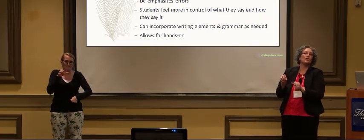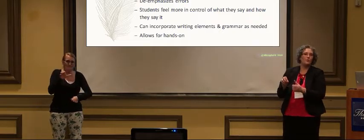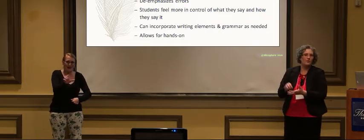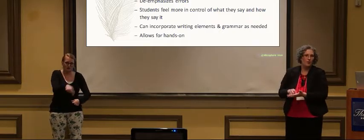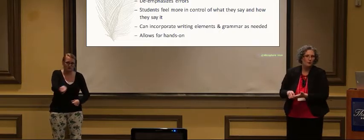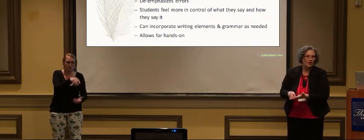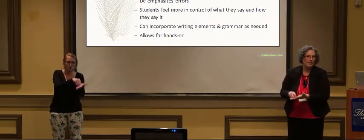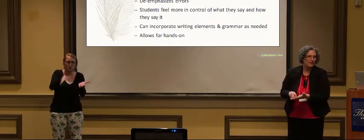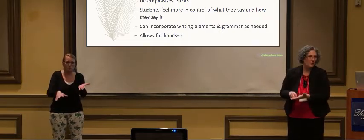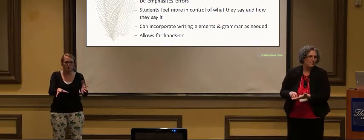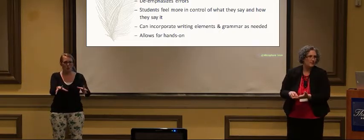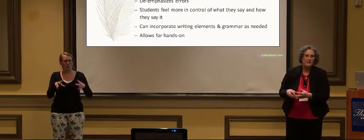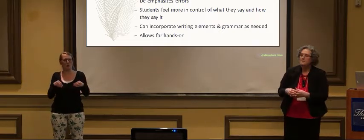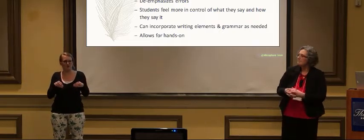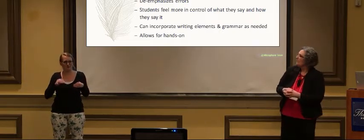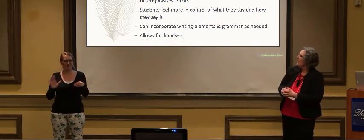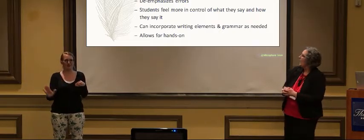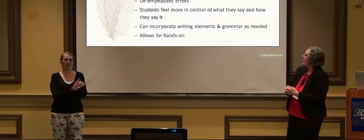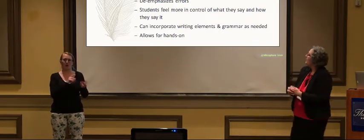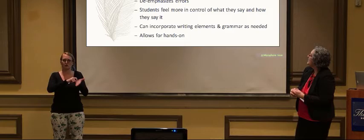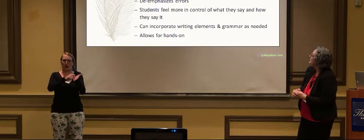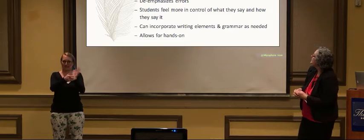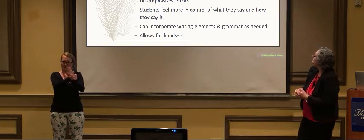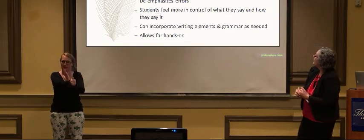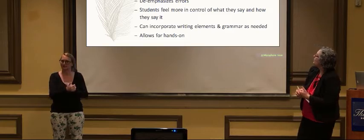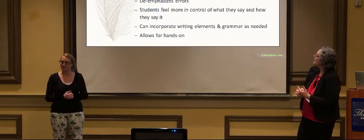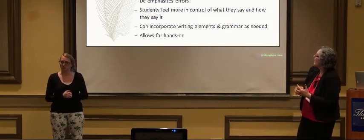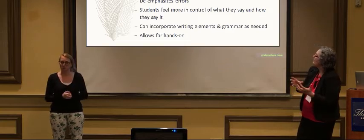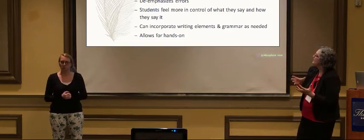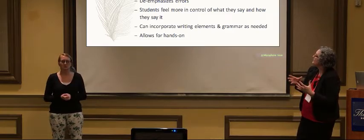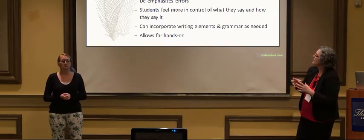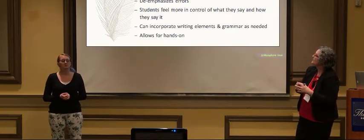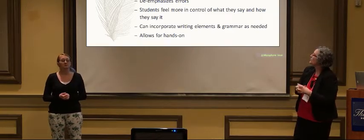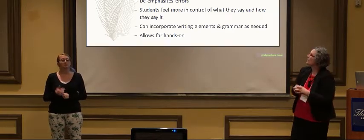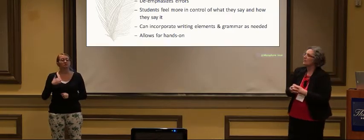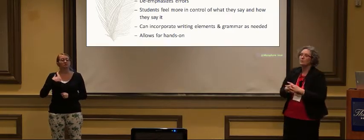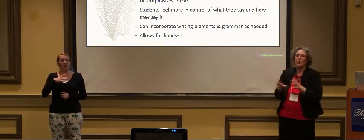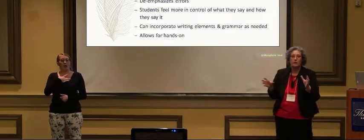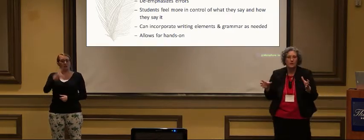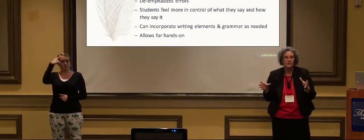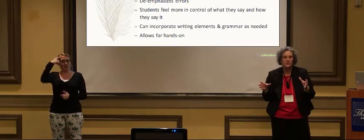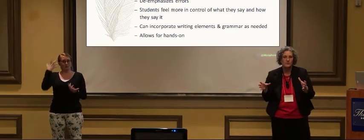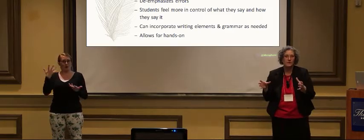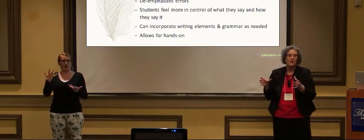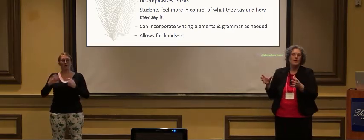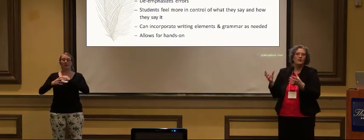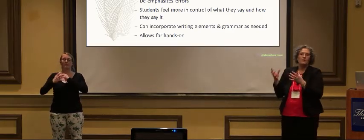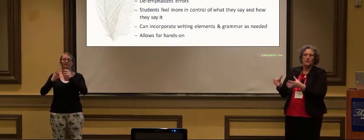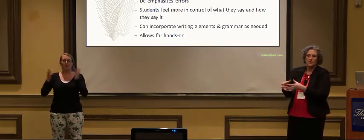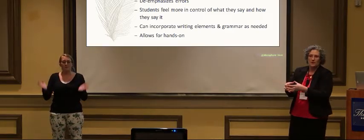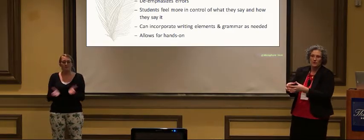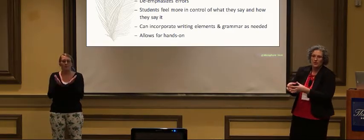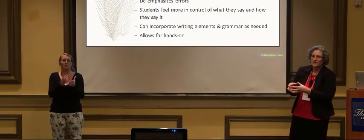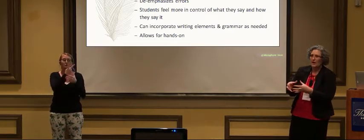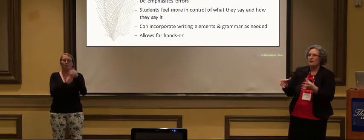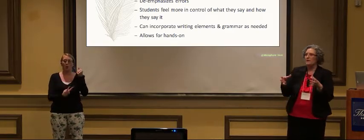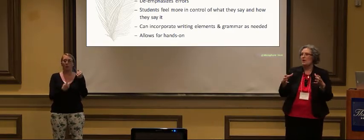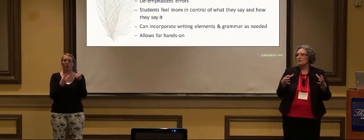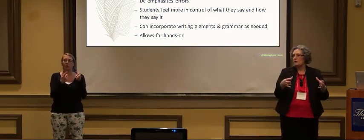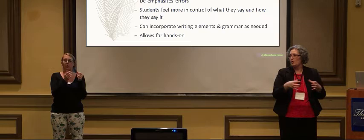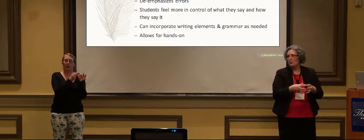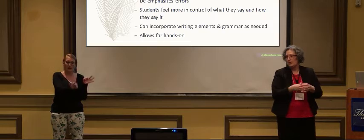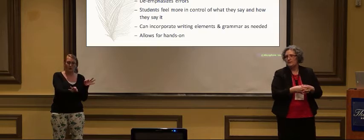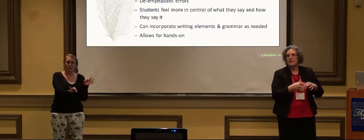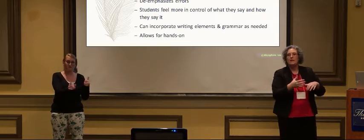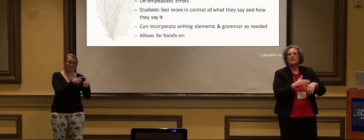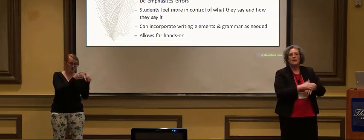take ownership of their own writing skills. So what I like to think is it promotes both languages, their first language ASL, and